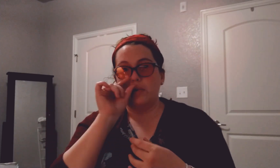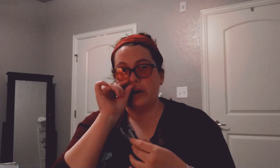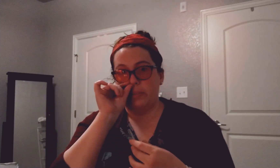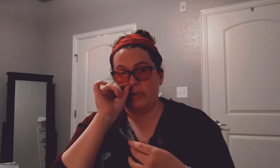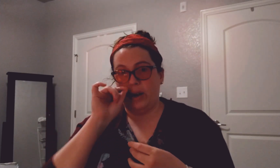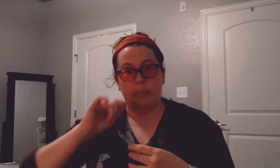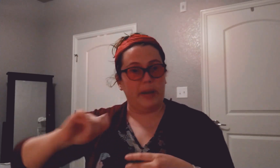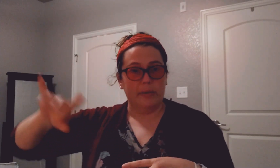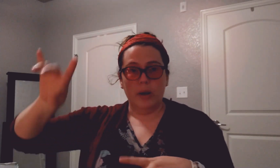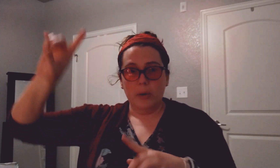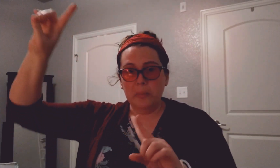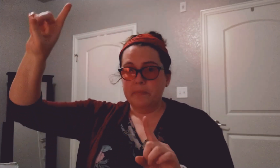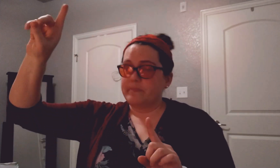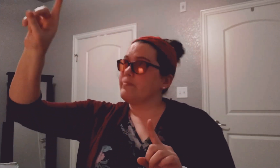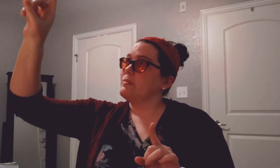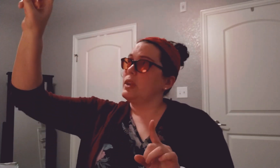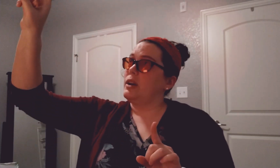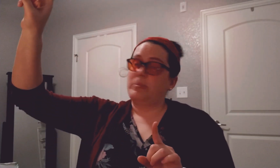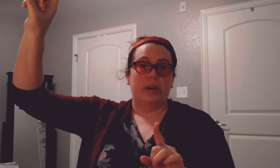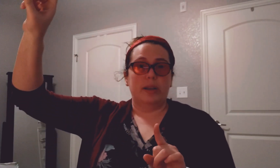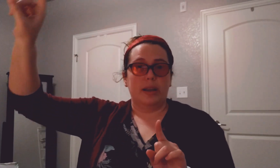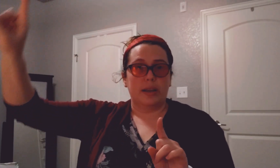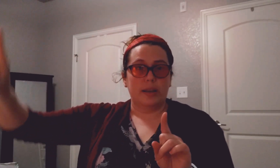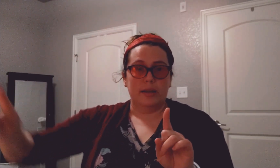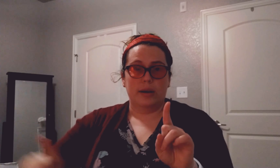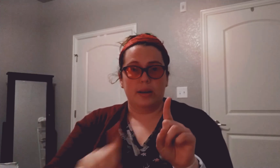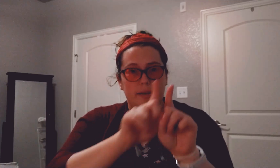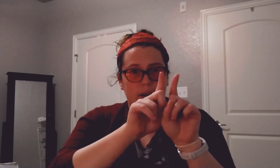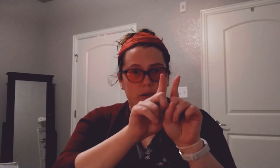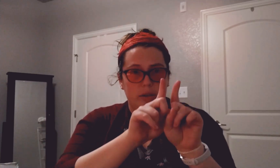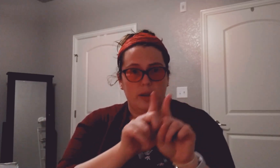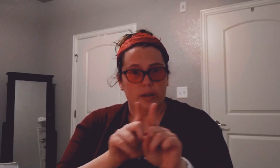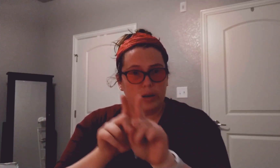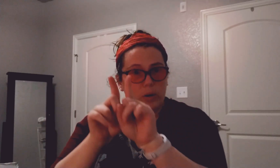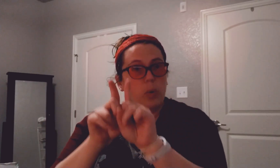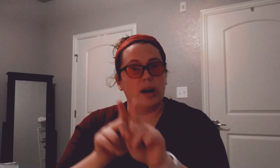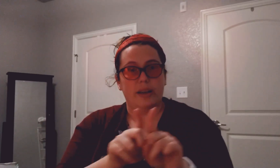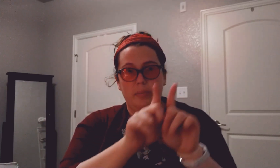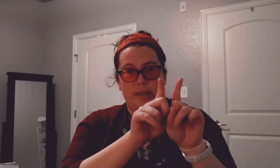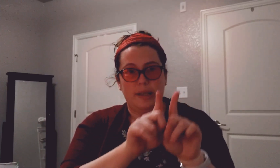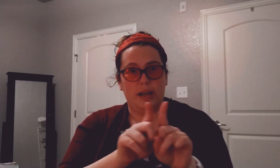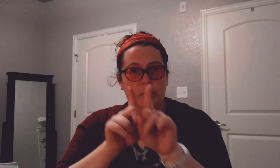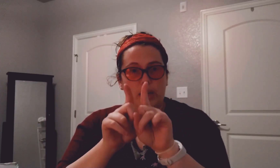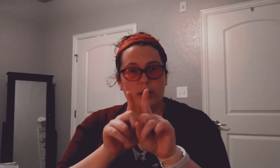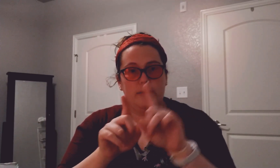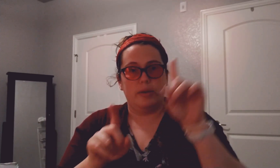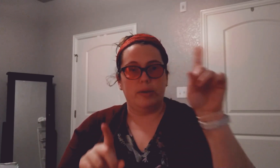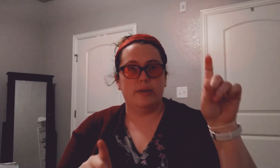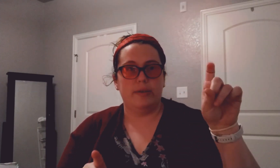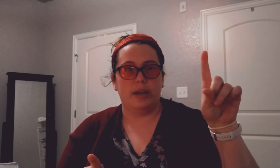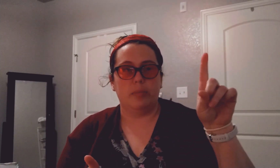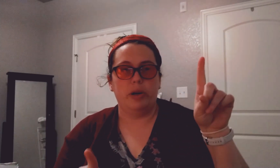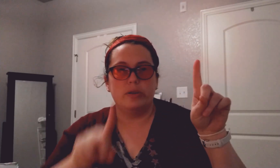right beside me, I put like God is actually like walking beside me. So this is like a